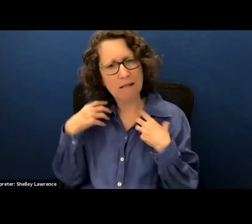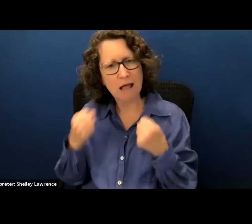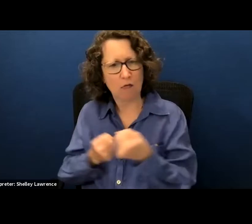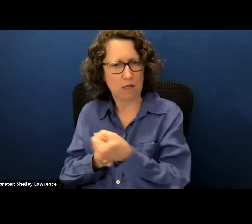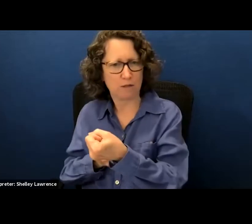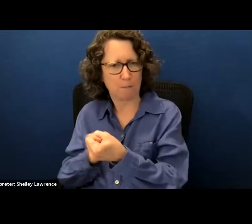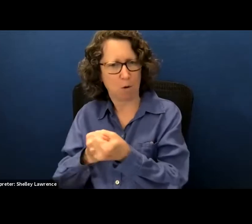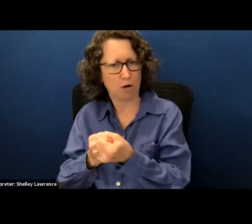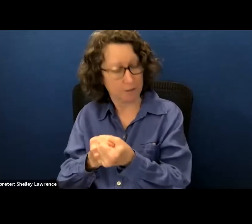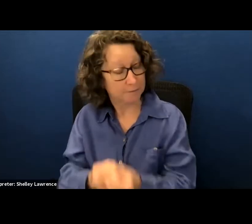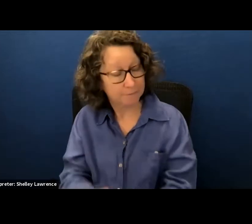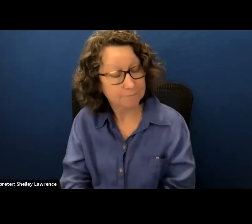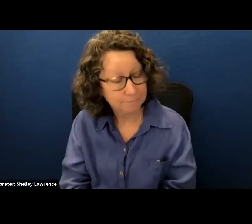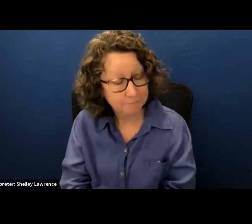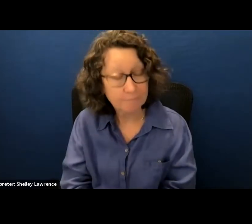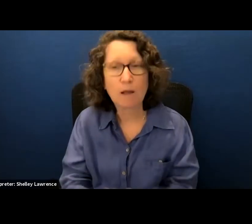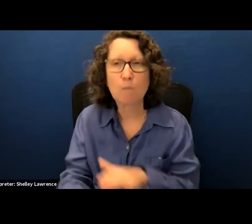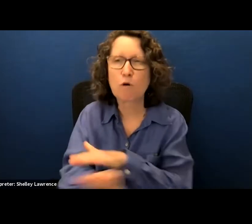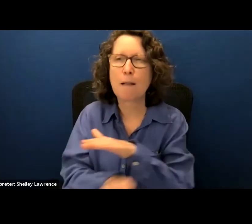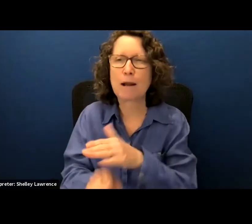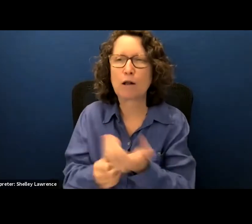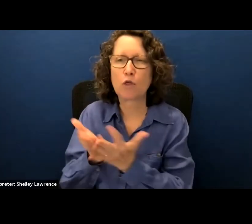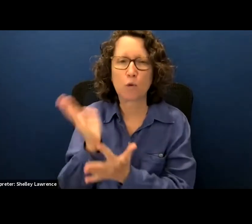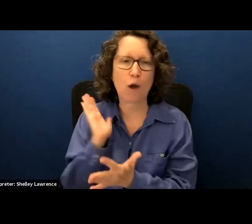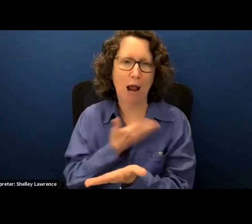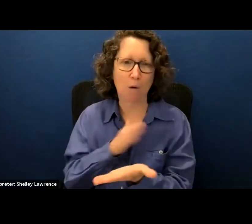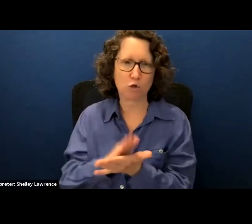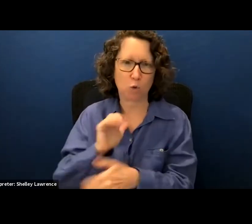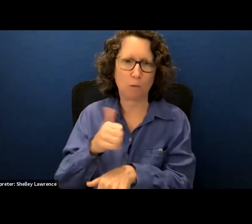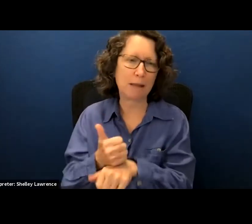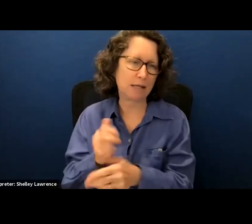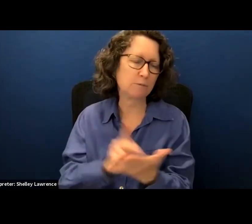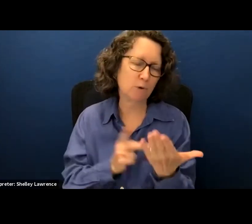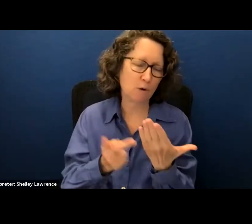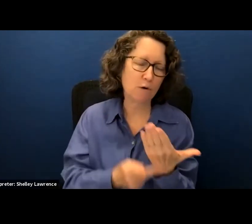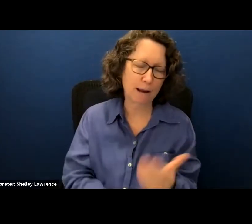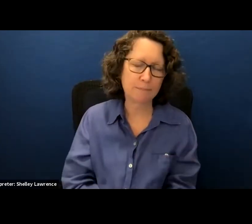support, primarily through our school-based programs.